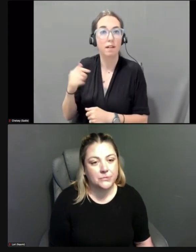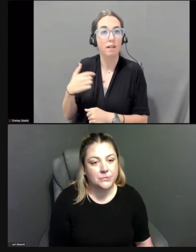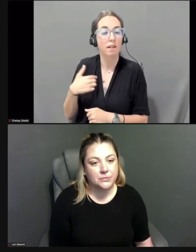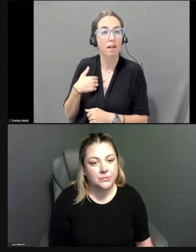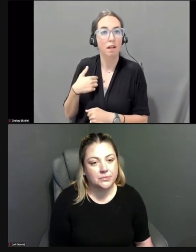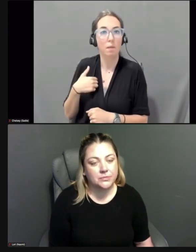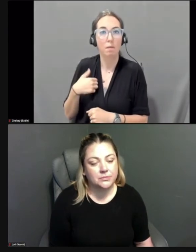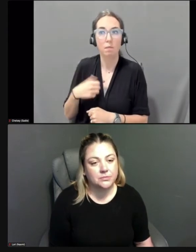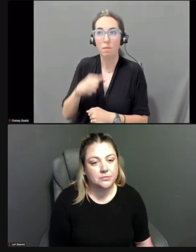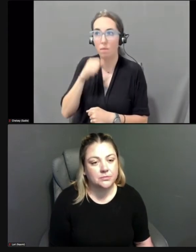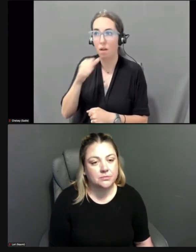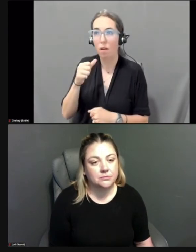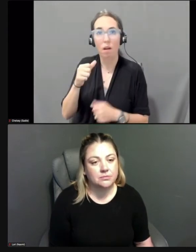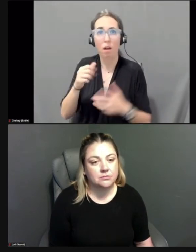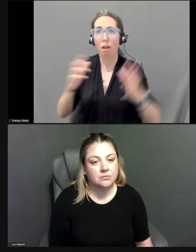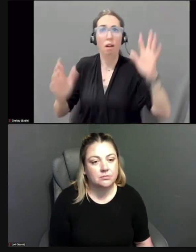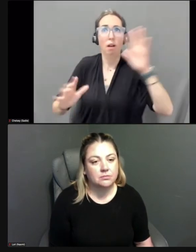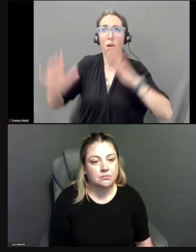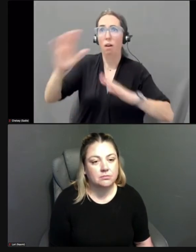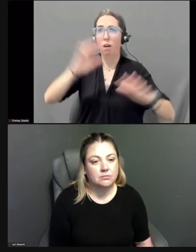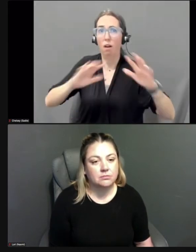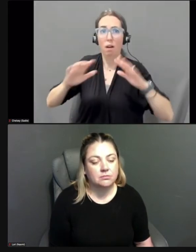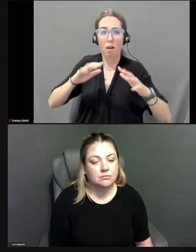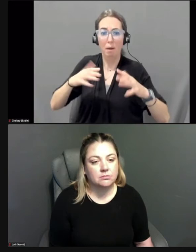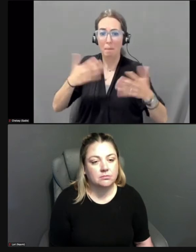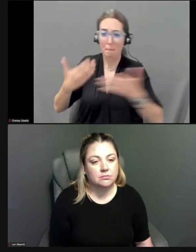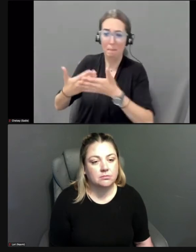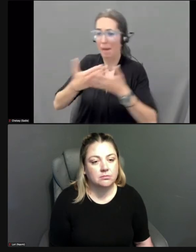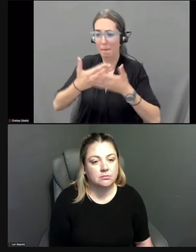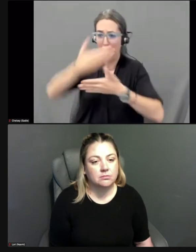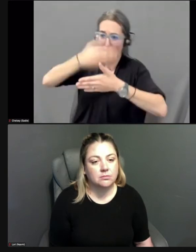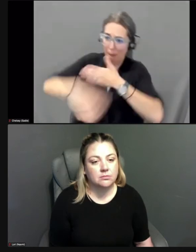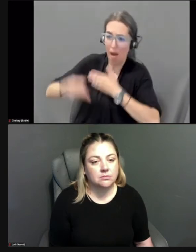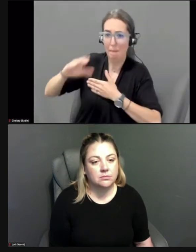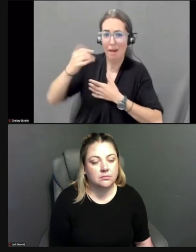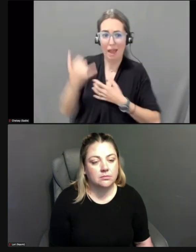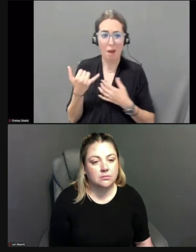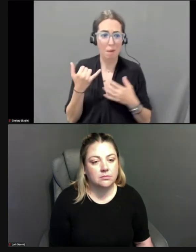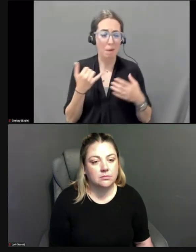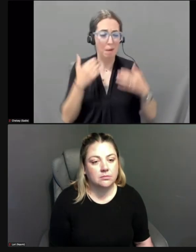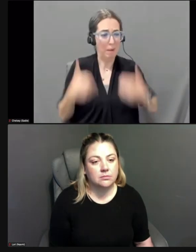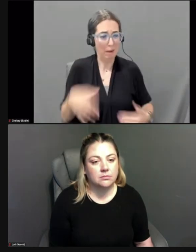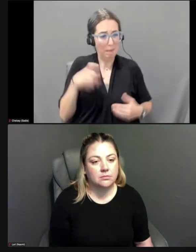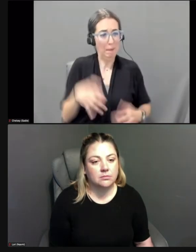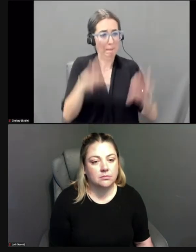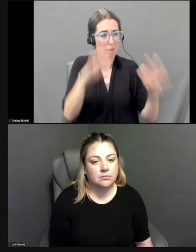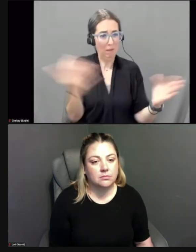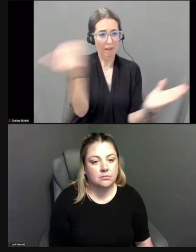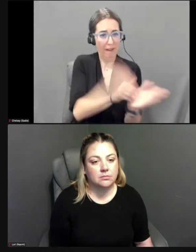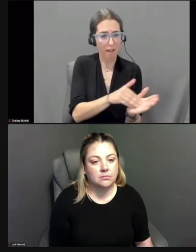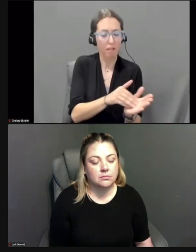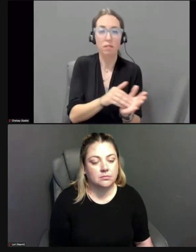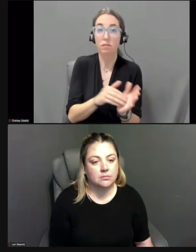of having to get your body back after having a baby. That was a big freaking deal for me, to have that time in my life